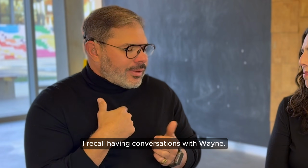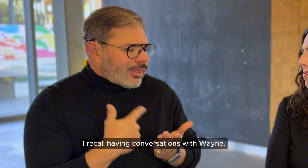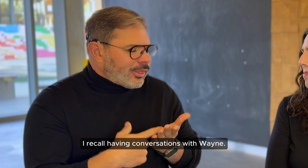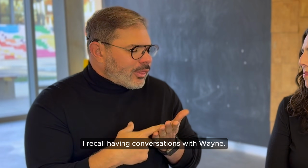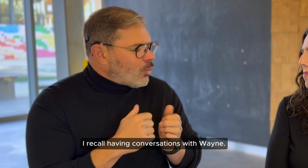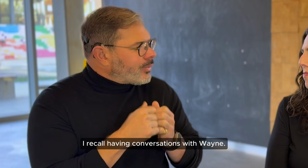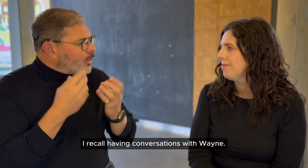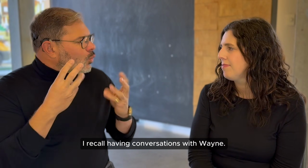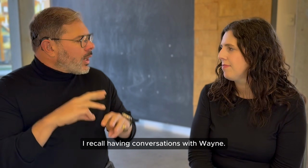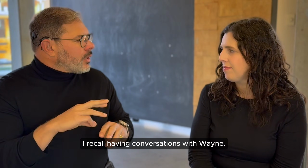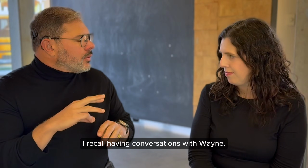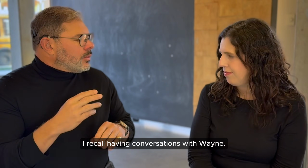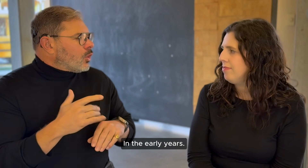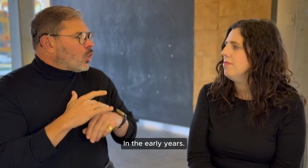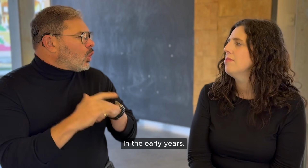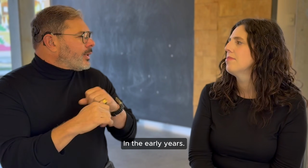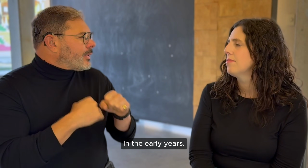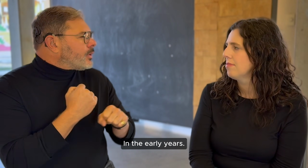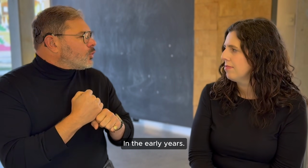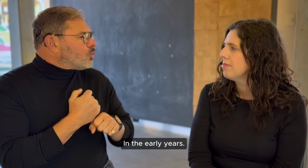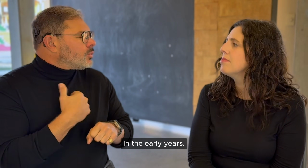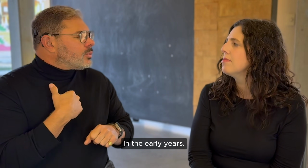having conversations with Wayne in the early years.